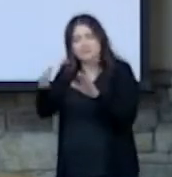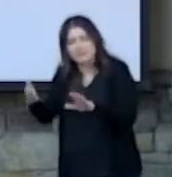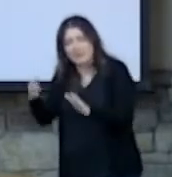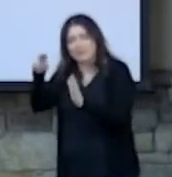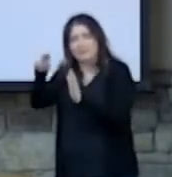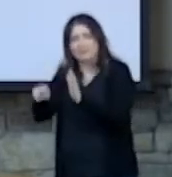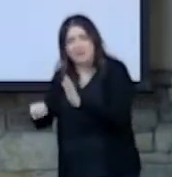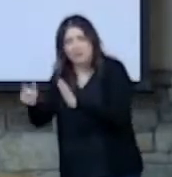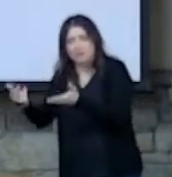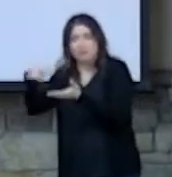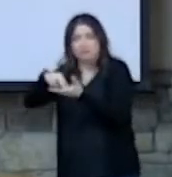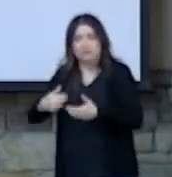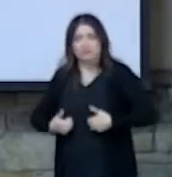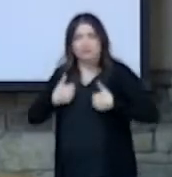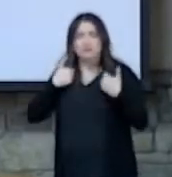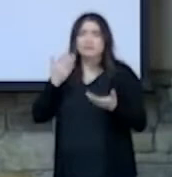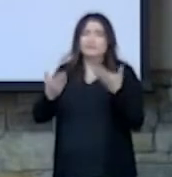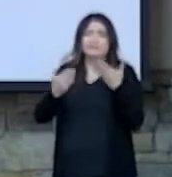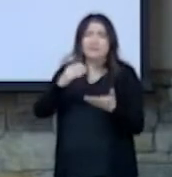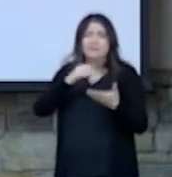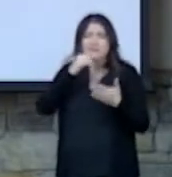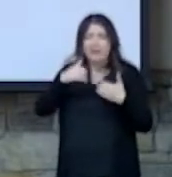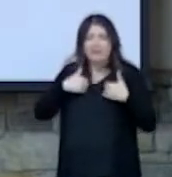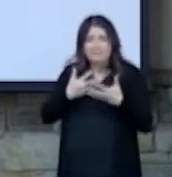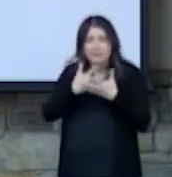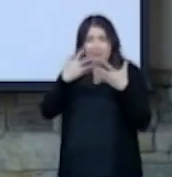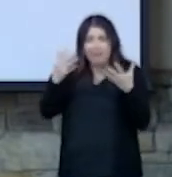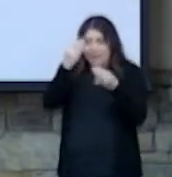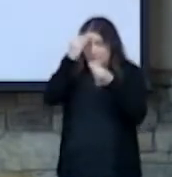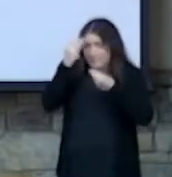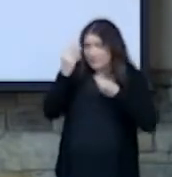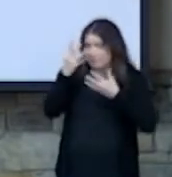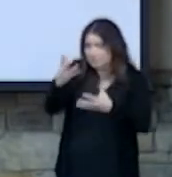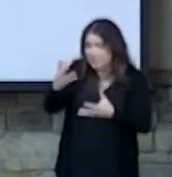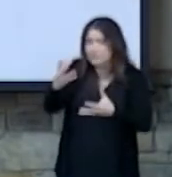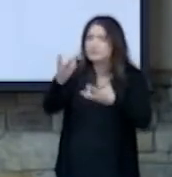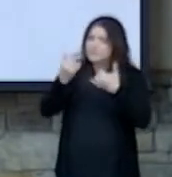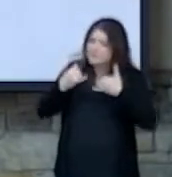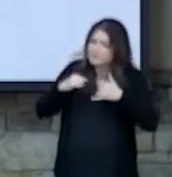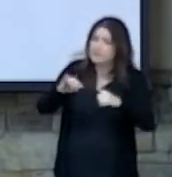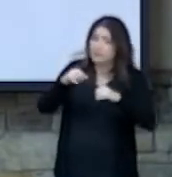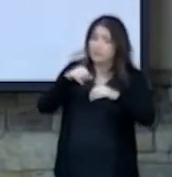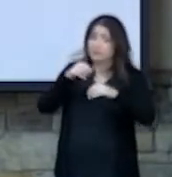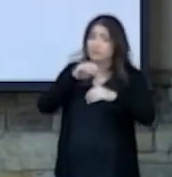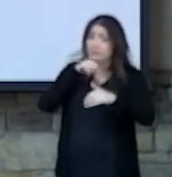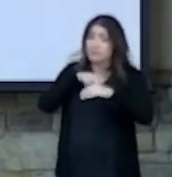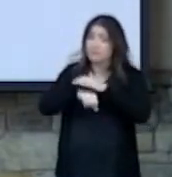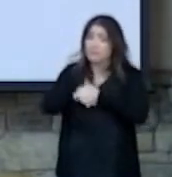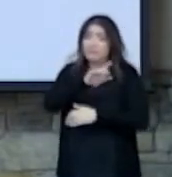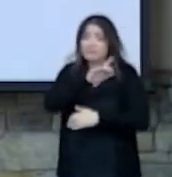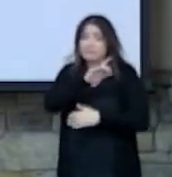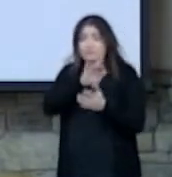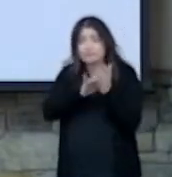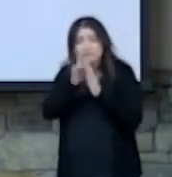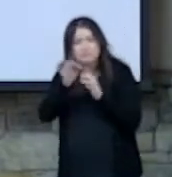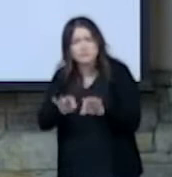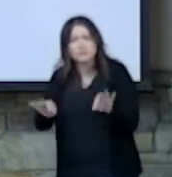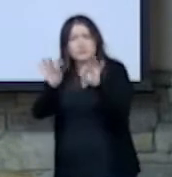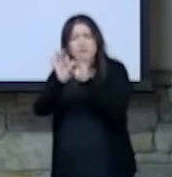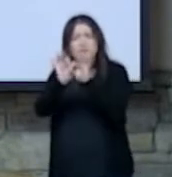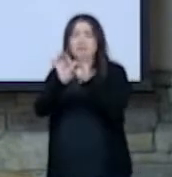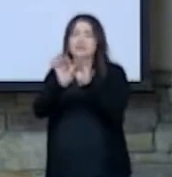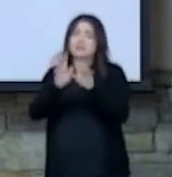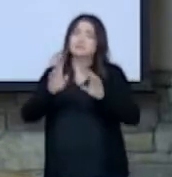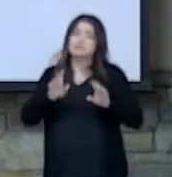there may not be a lot of information left for us, the birth of Jesus is important. And it's worthy of our